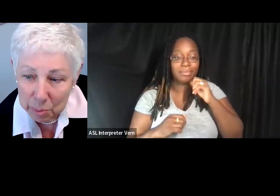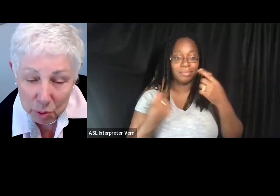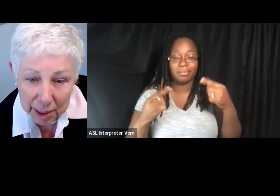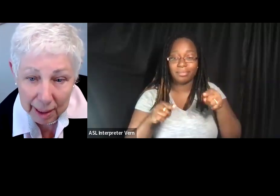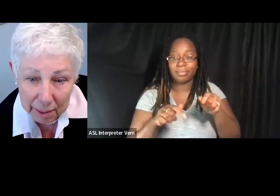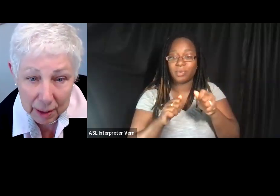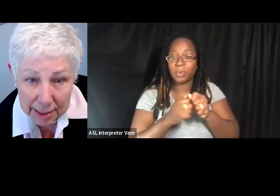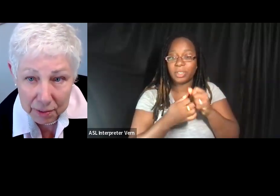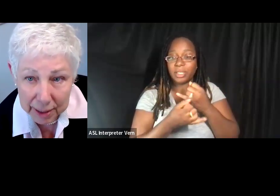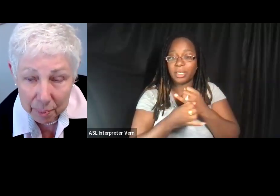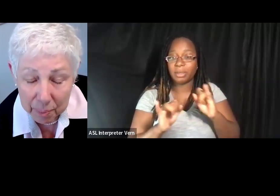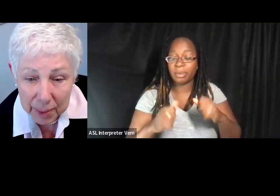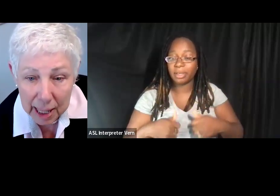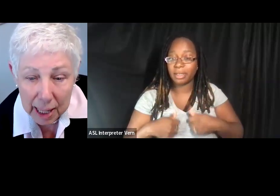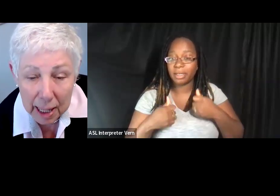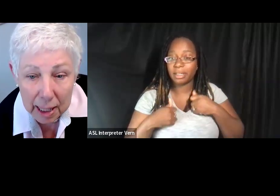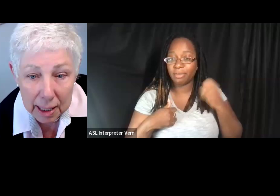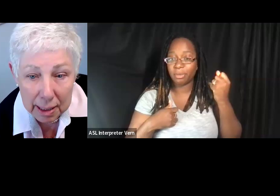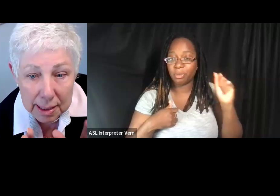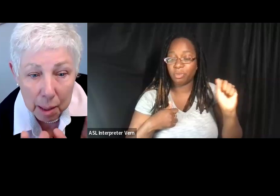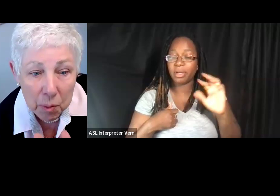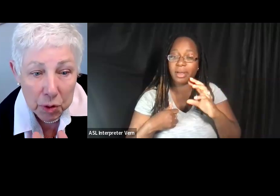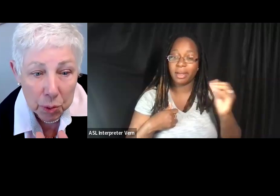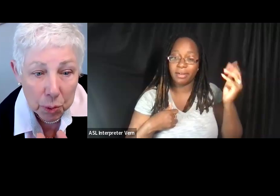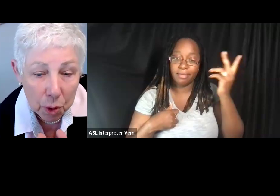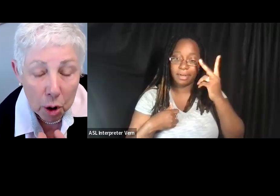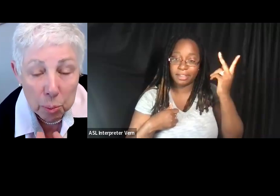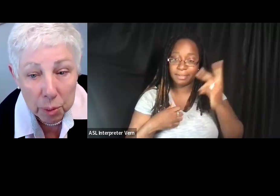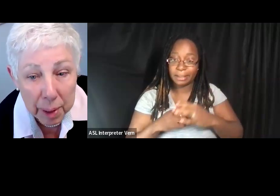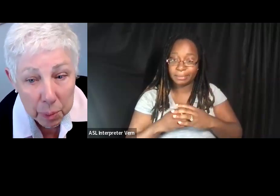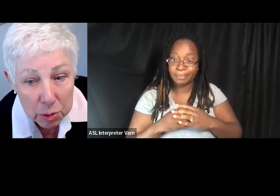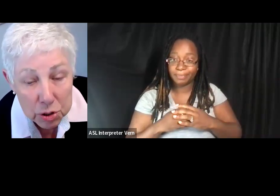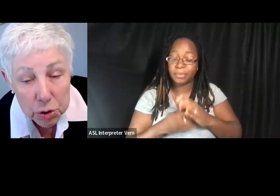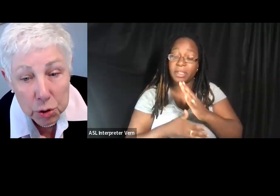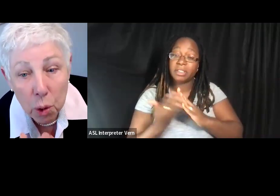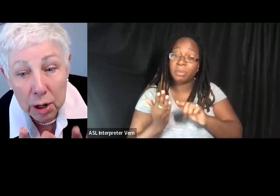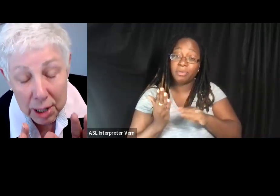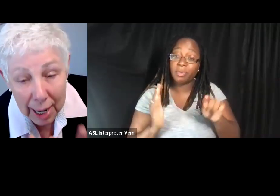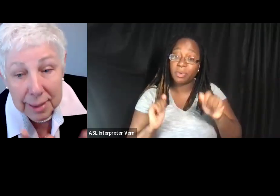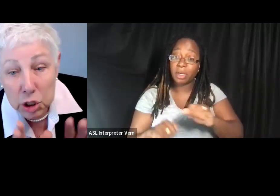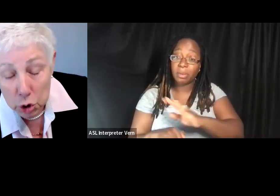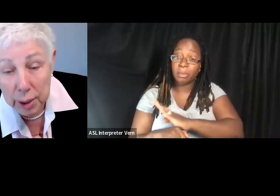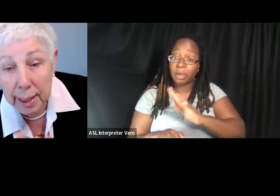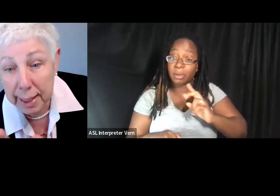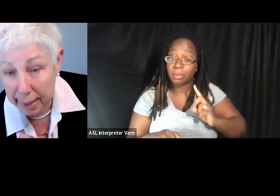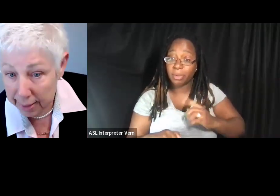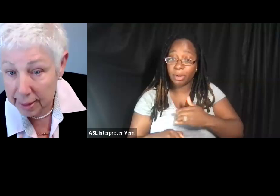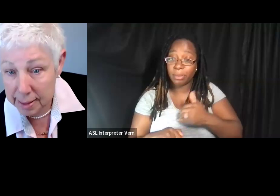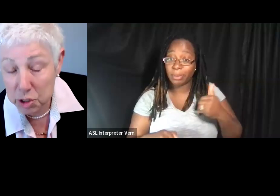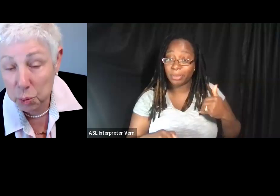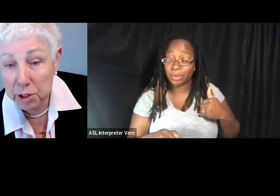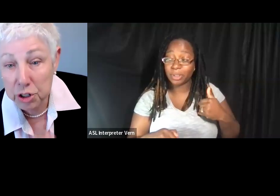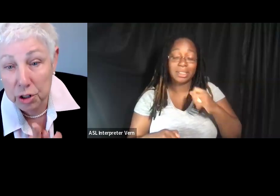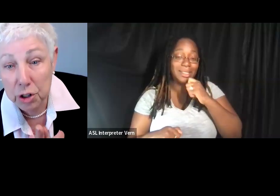independent living movement and philosophy. Now, some of you are board members who are not currently in